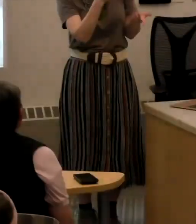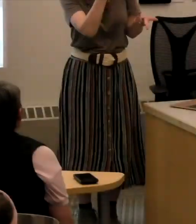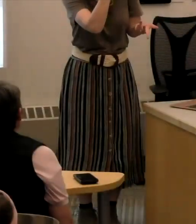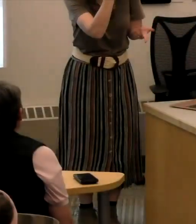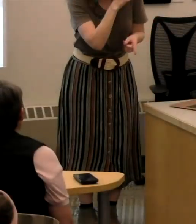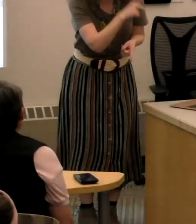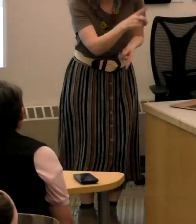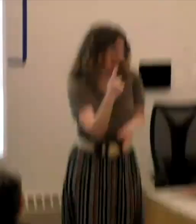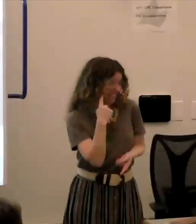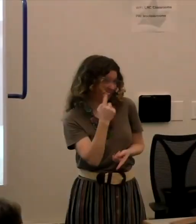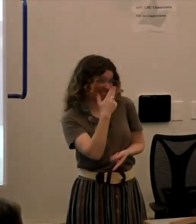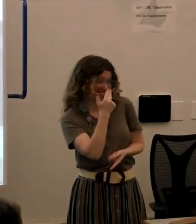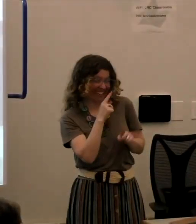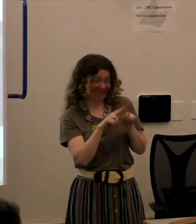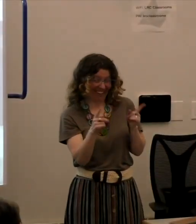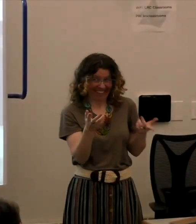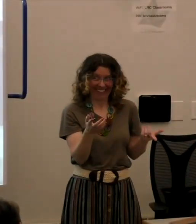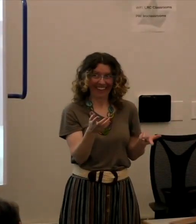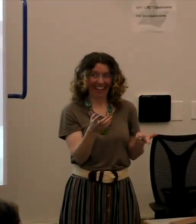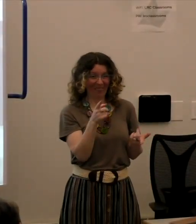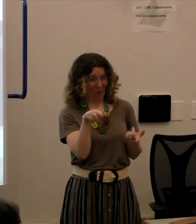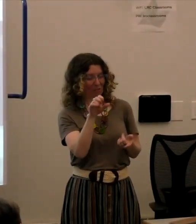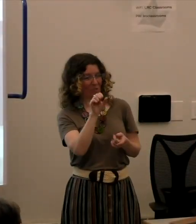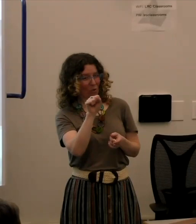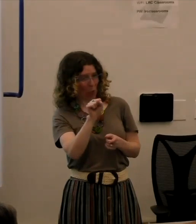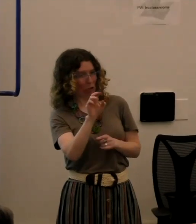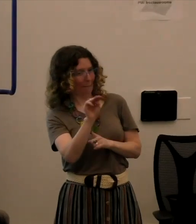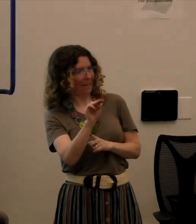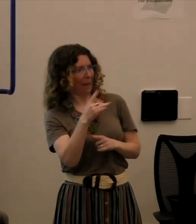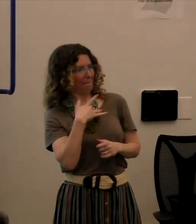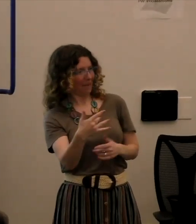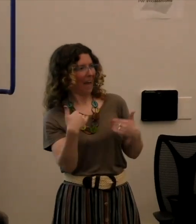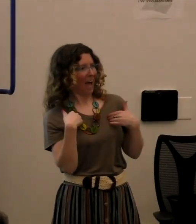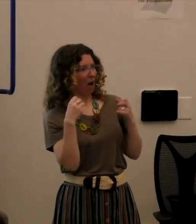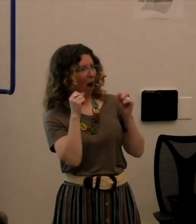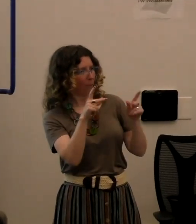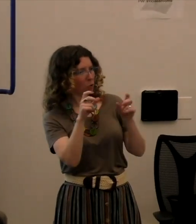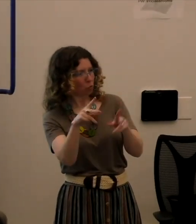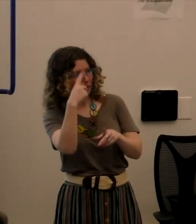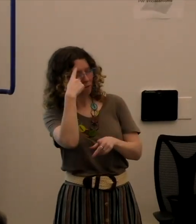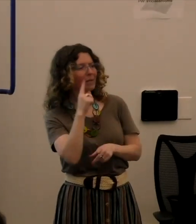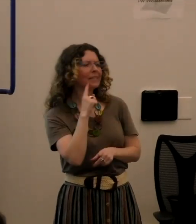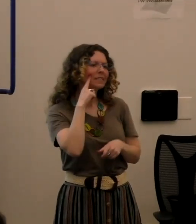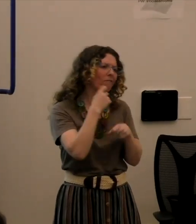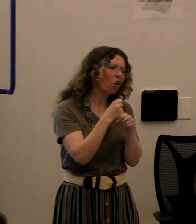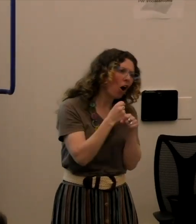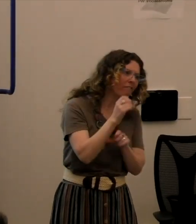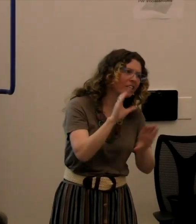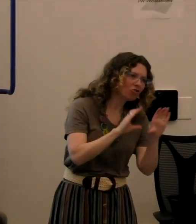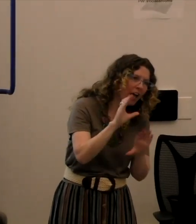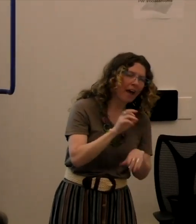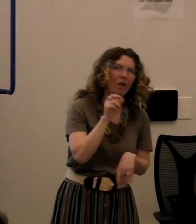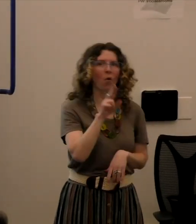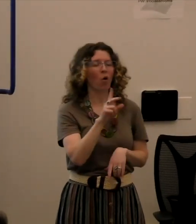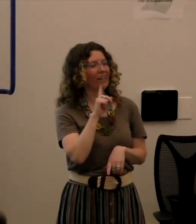Instagram, you know, some different places. I mean, it sounds funny, but those social media provide opportunities